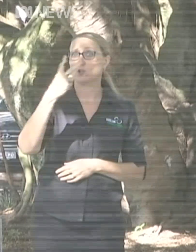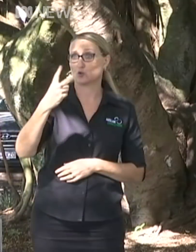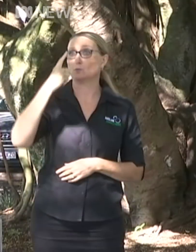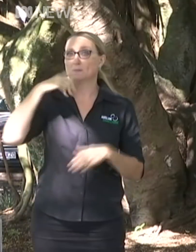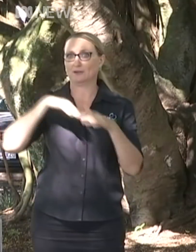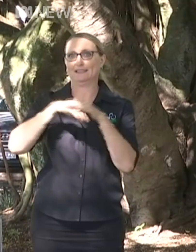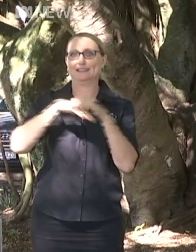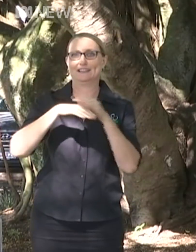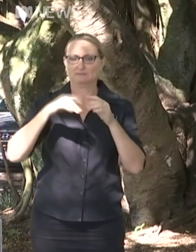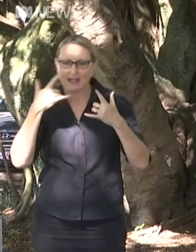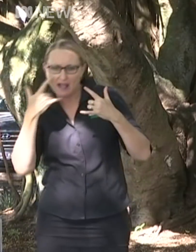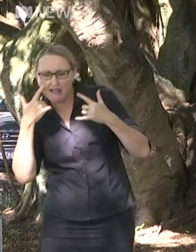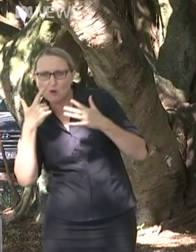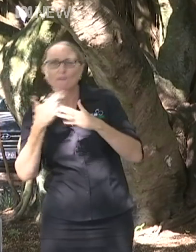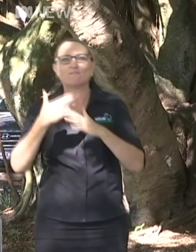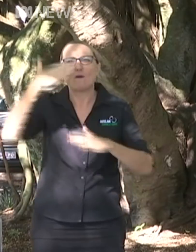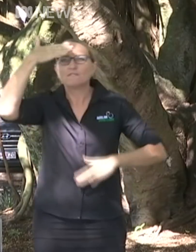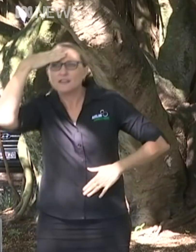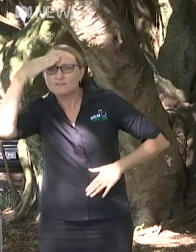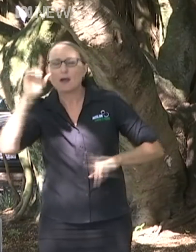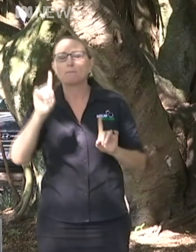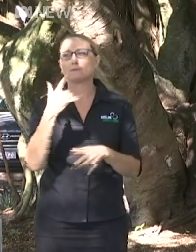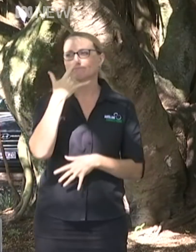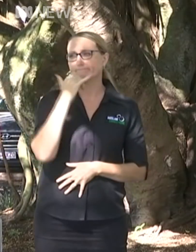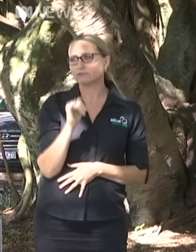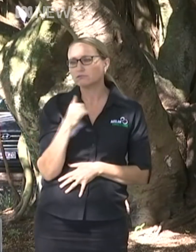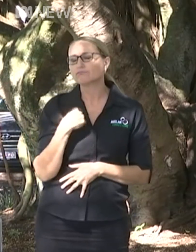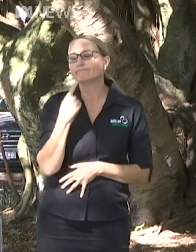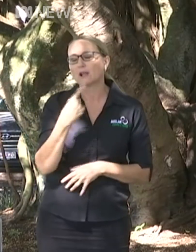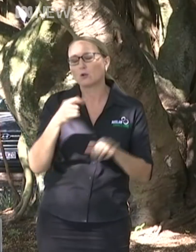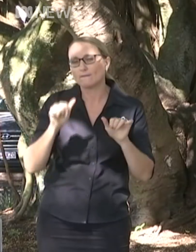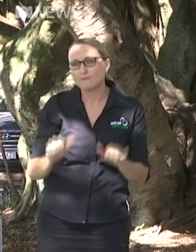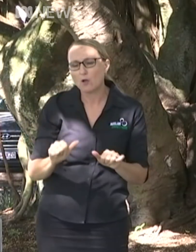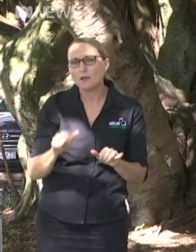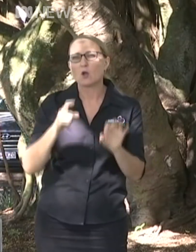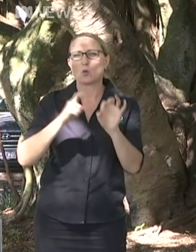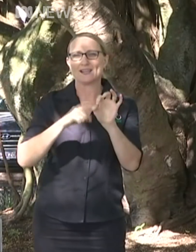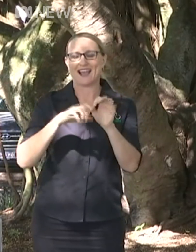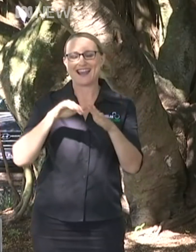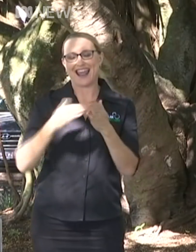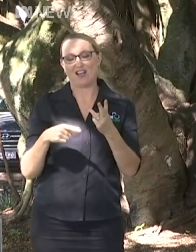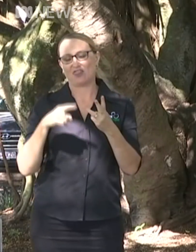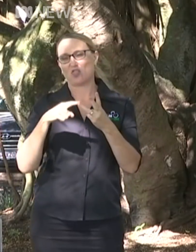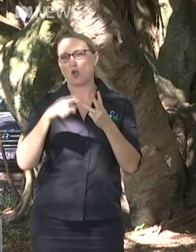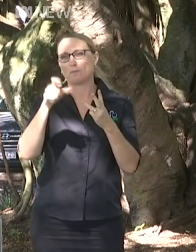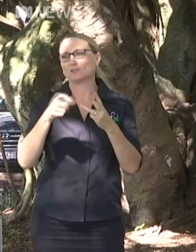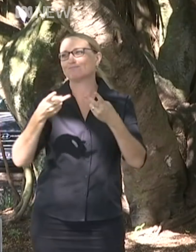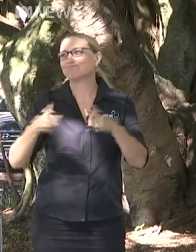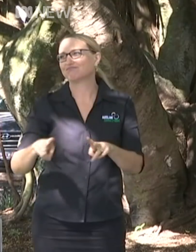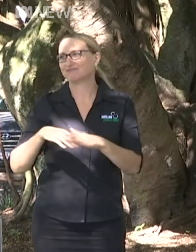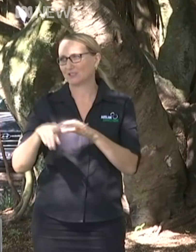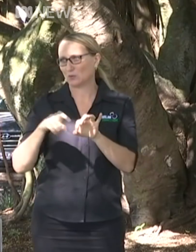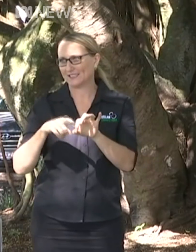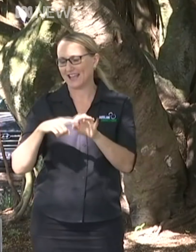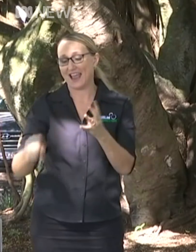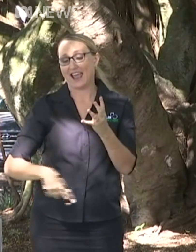ventilation. Tragically, though, I can also confirm that Queensland has recorded its 3rd death in Queensland and its